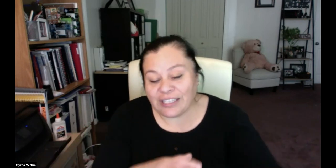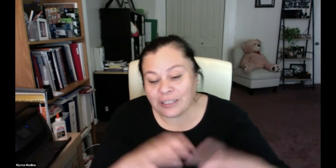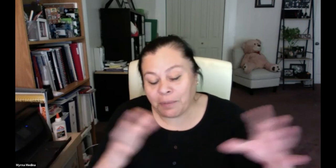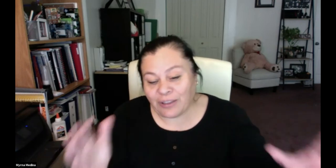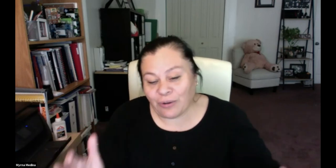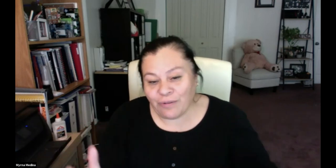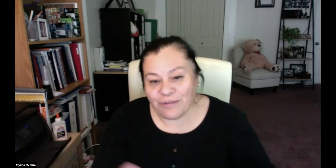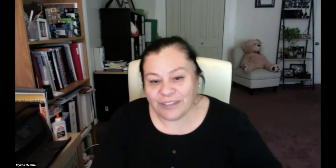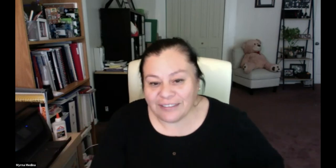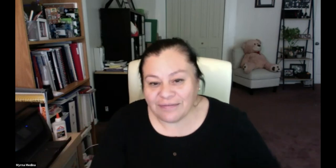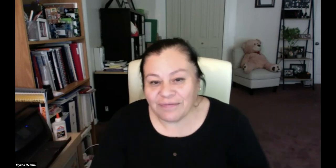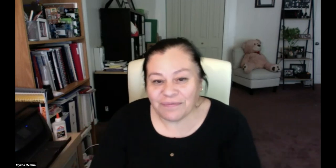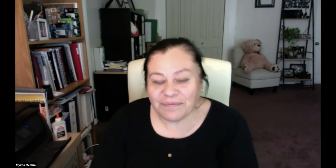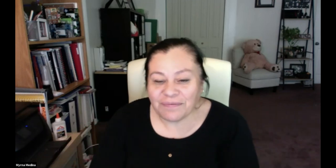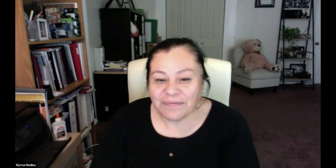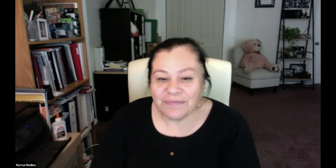medio de este espectro.